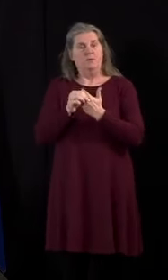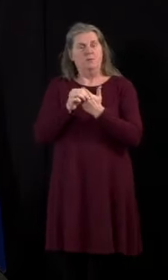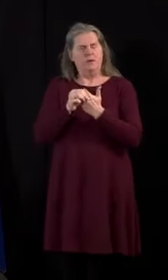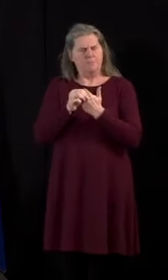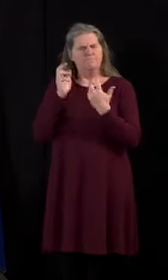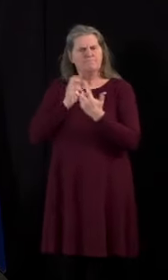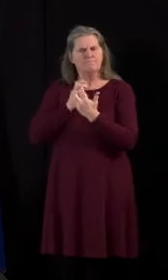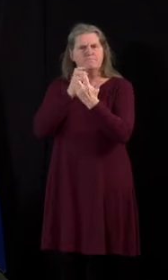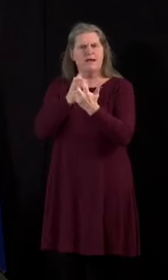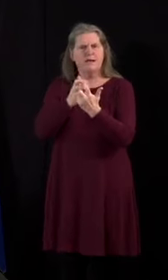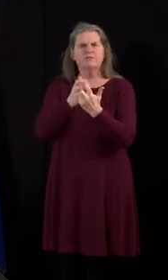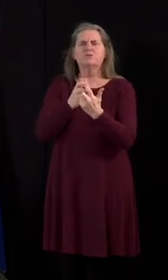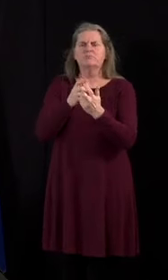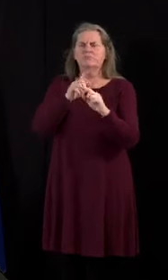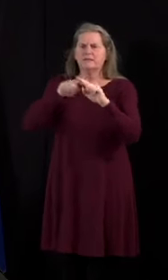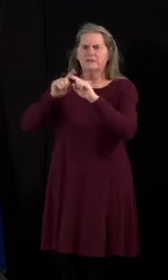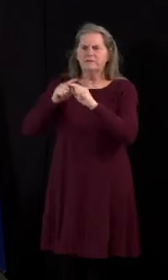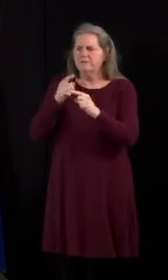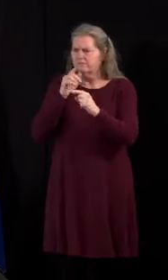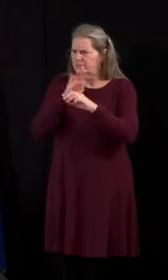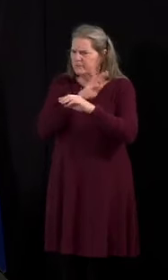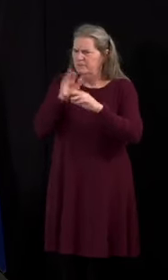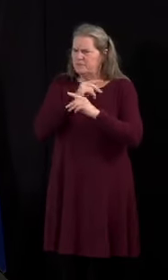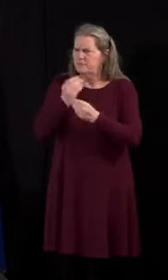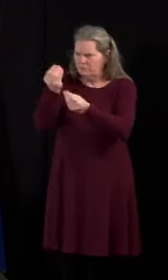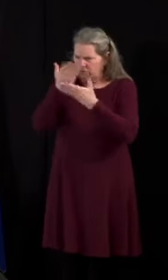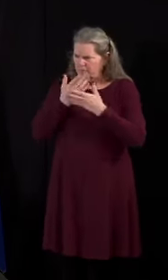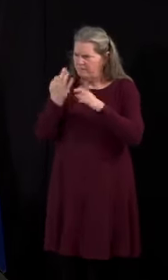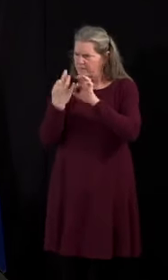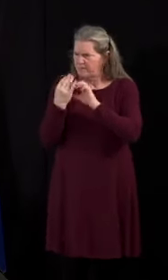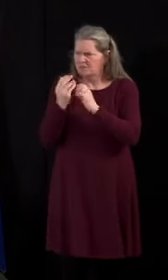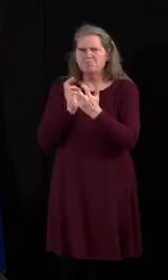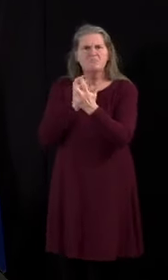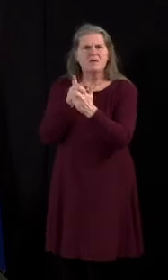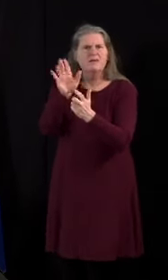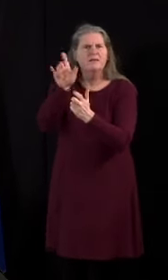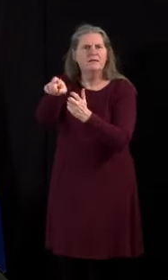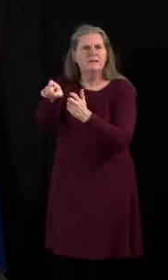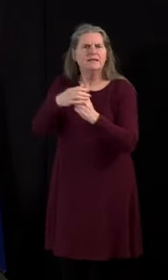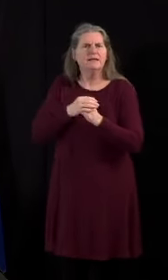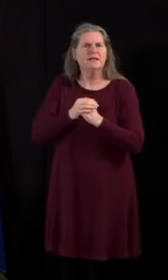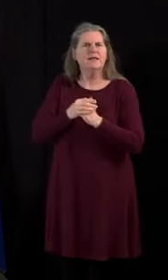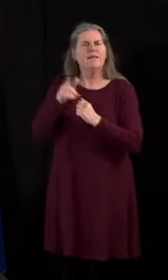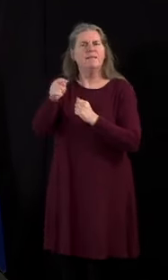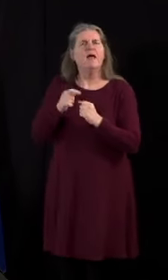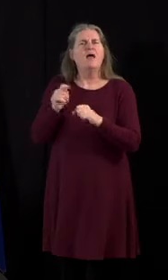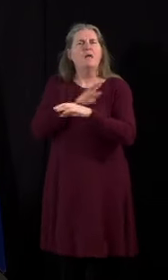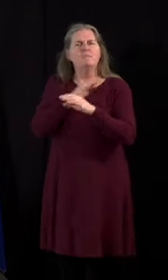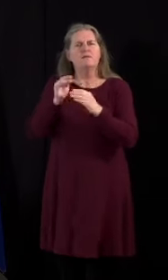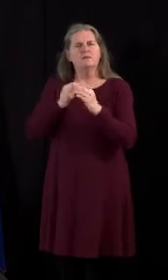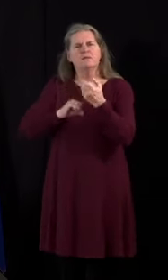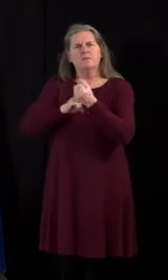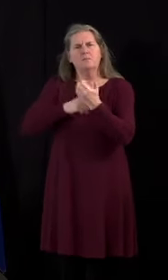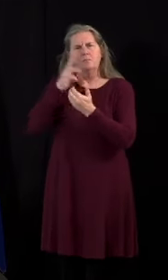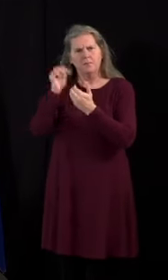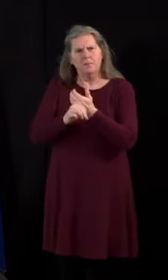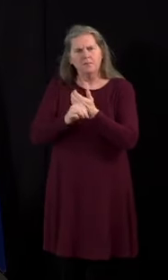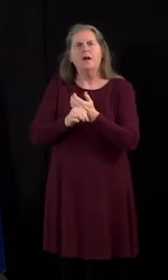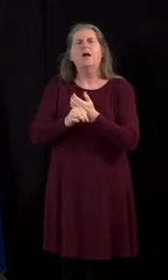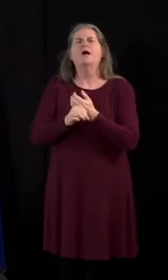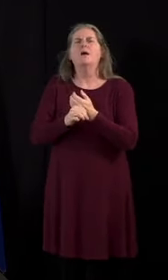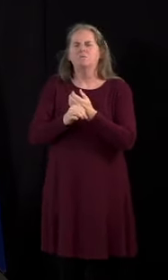many recommendations we have received from Yukon's business community. The Yukon Business Relief Program addresses key